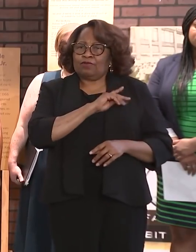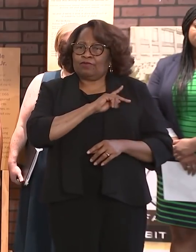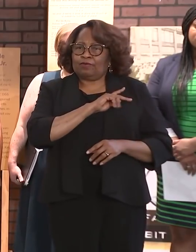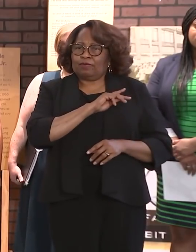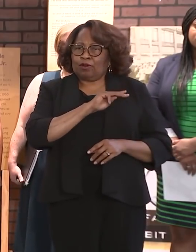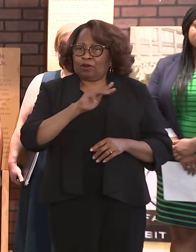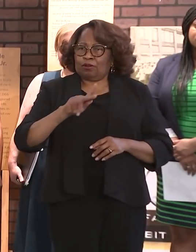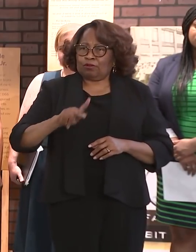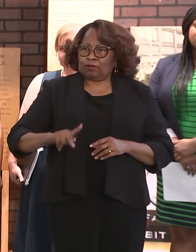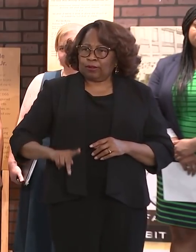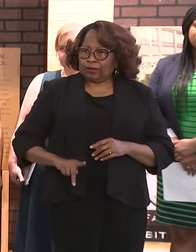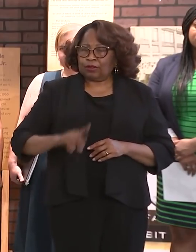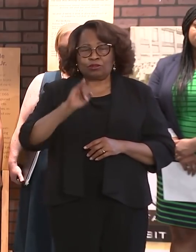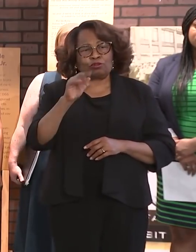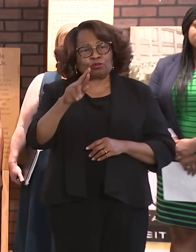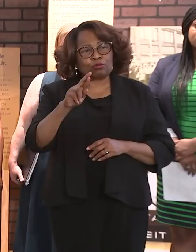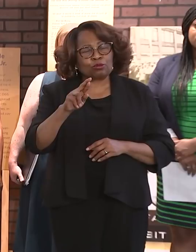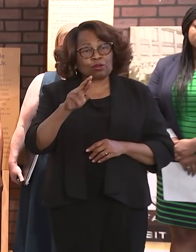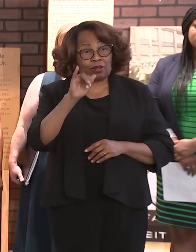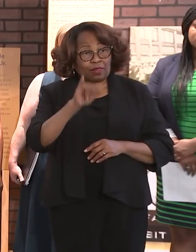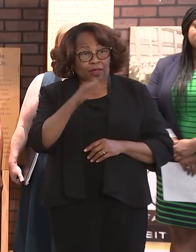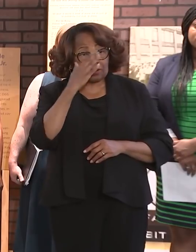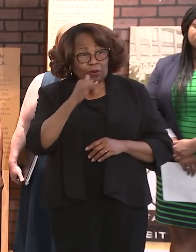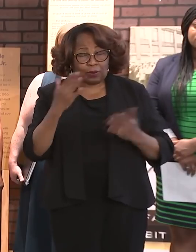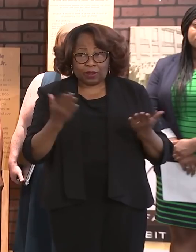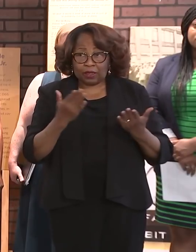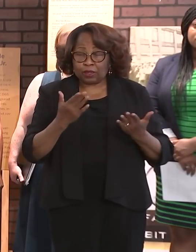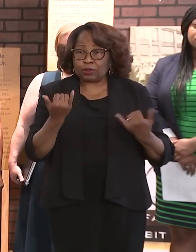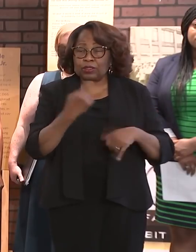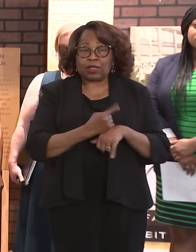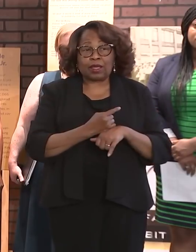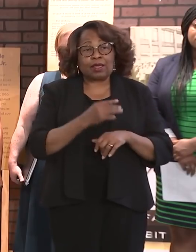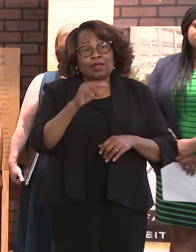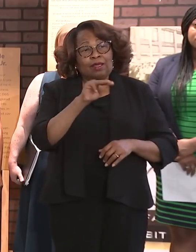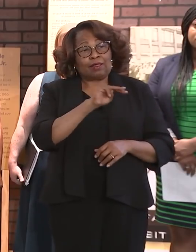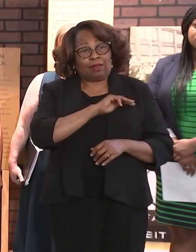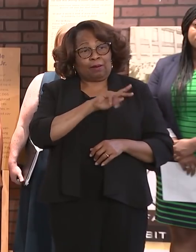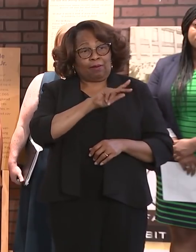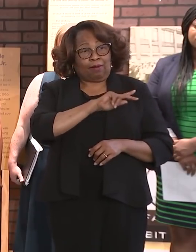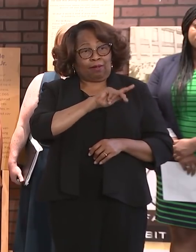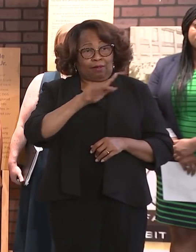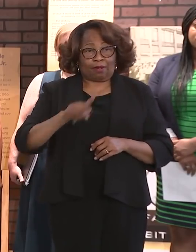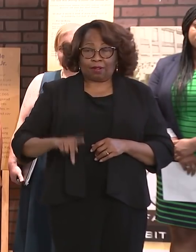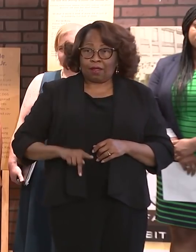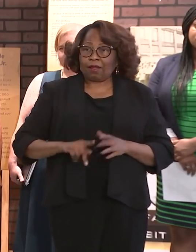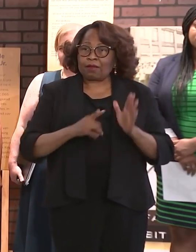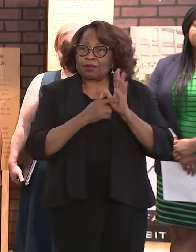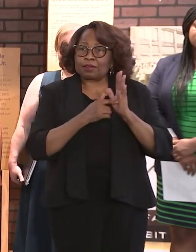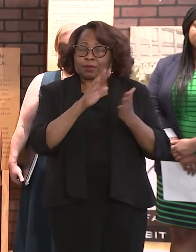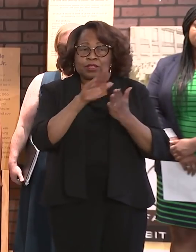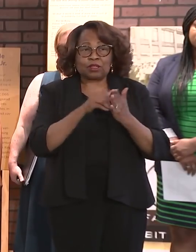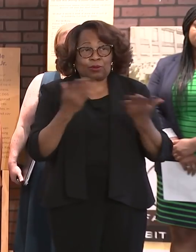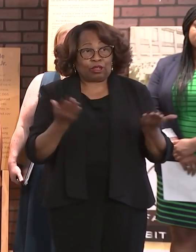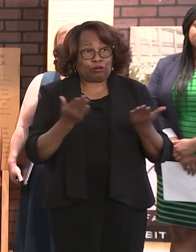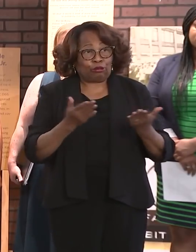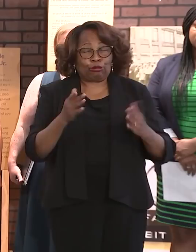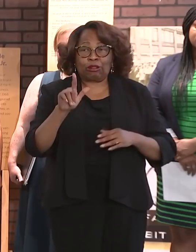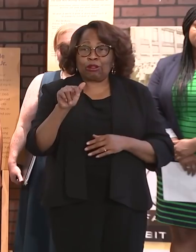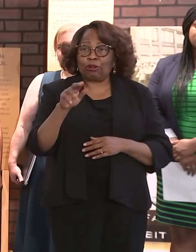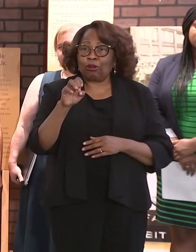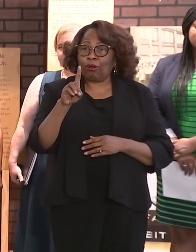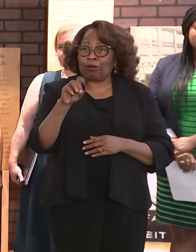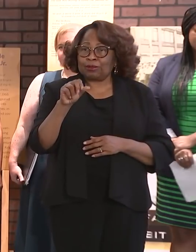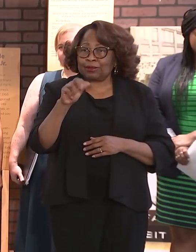Luther King Jr. That's why we're here today at the MLK Exhibit Center, located in historic North Lawndale,